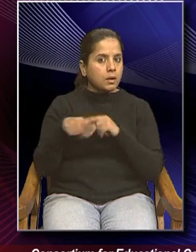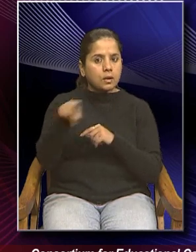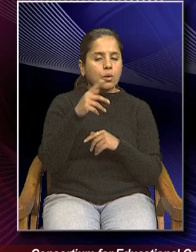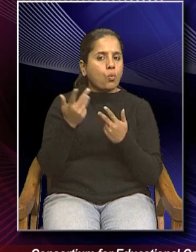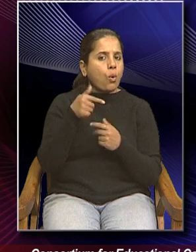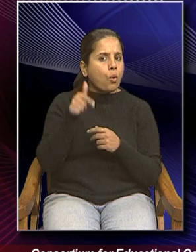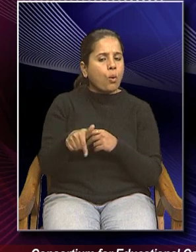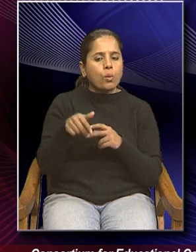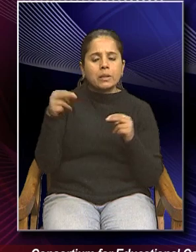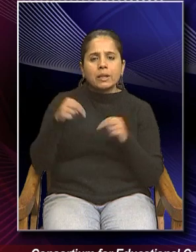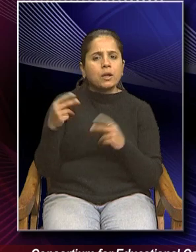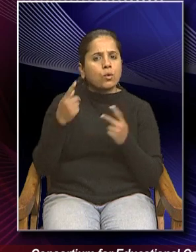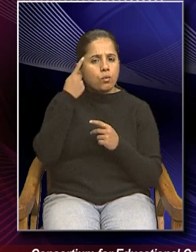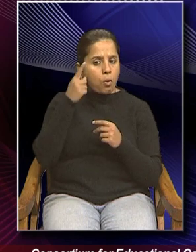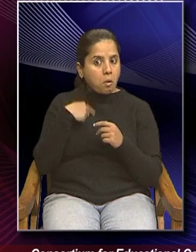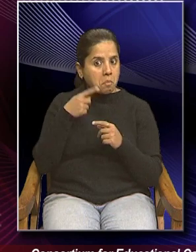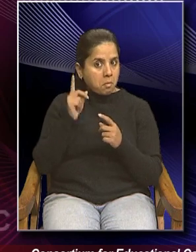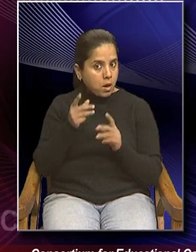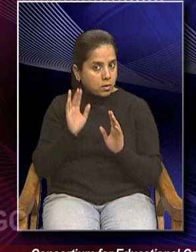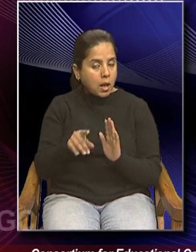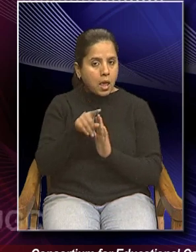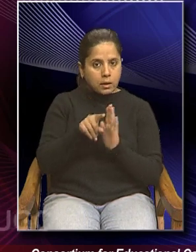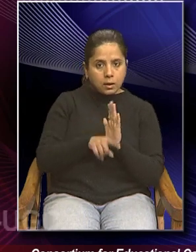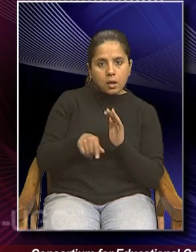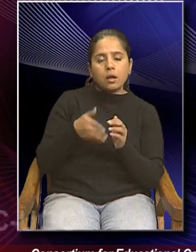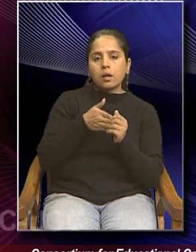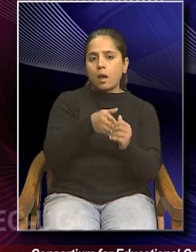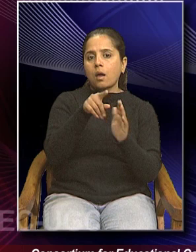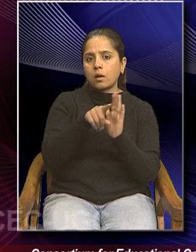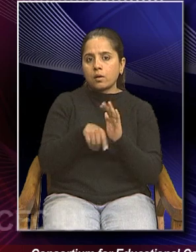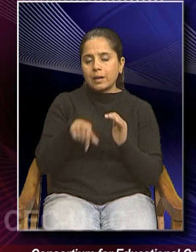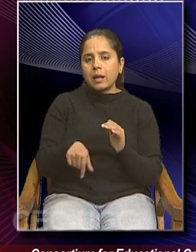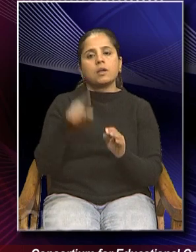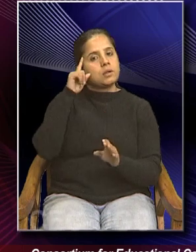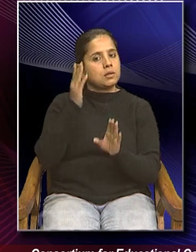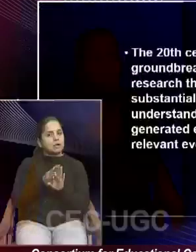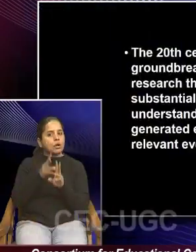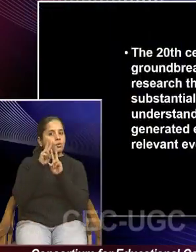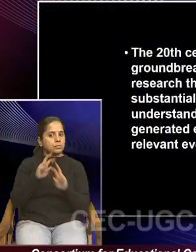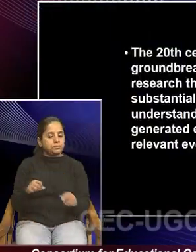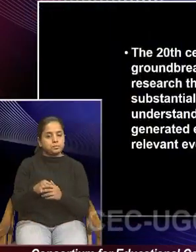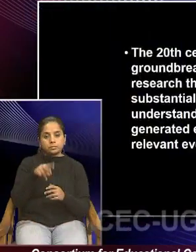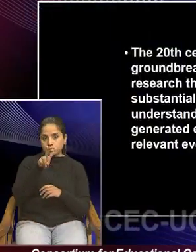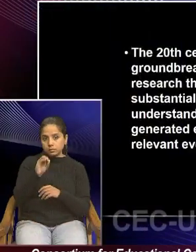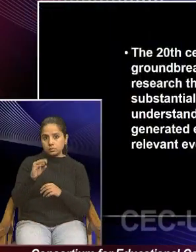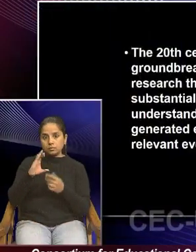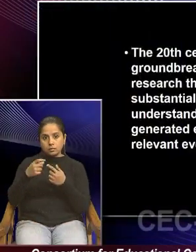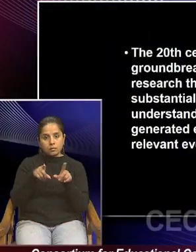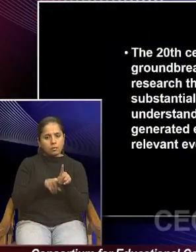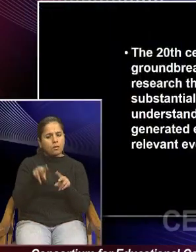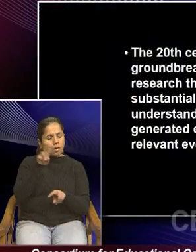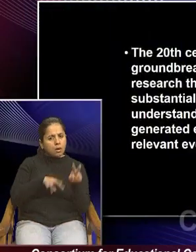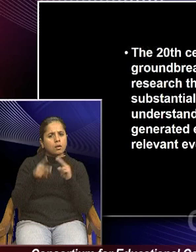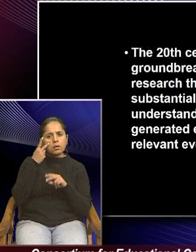what was the need for having ethical guidelines in psychological research. The 20th century